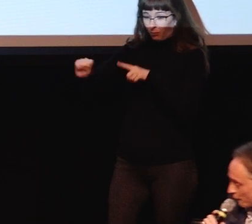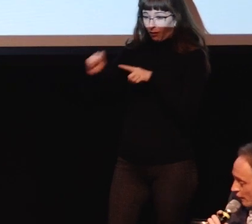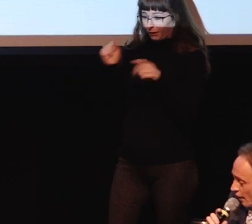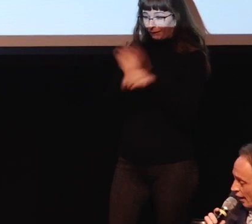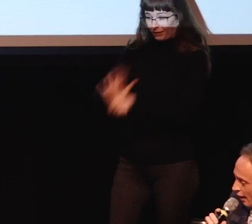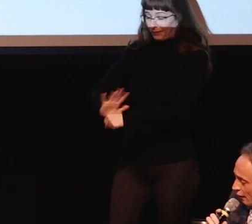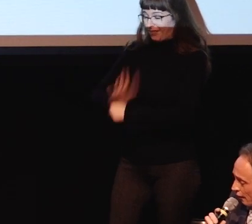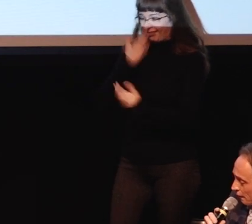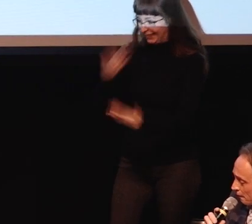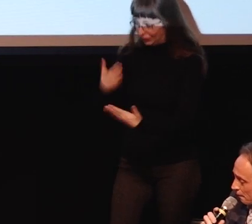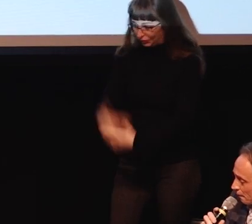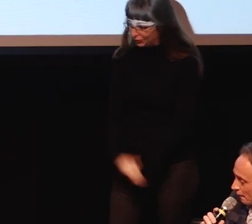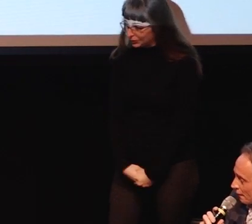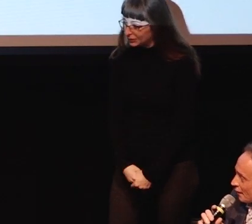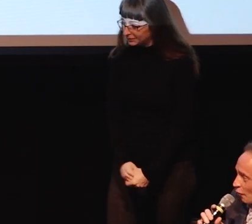film.